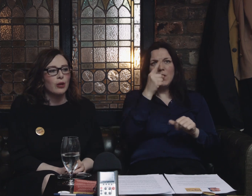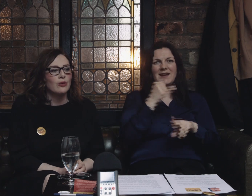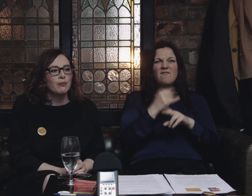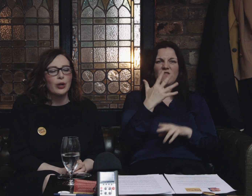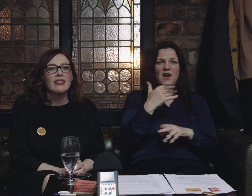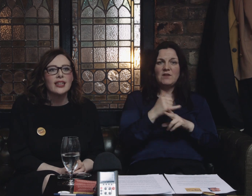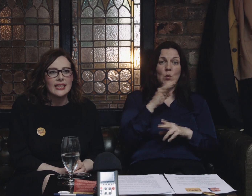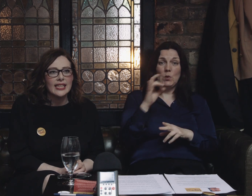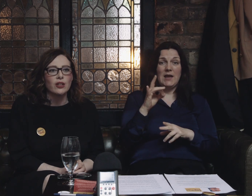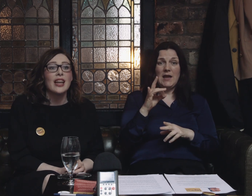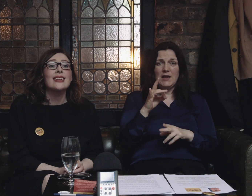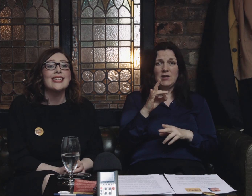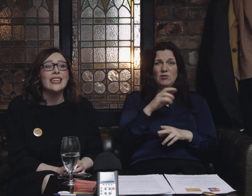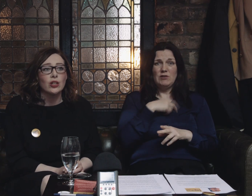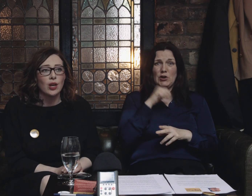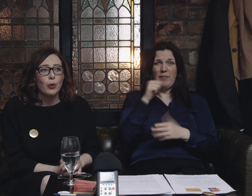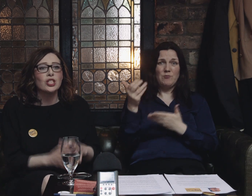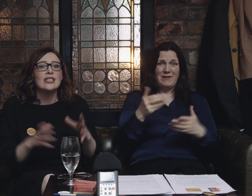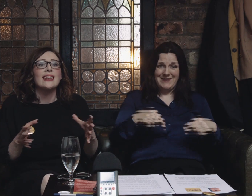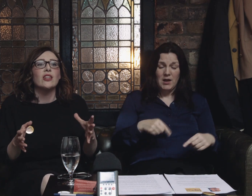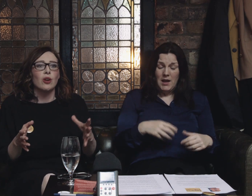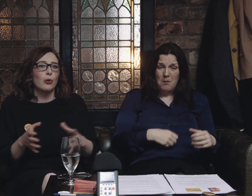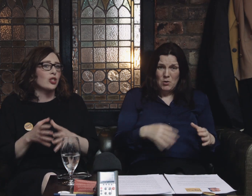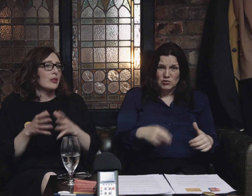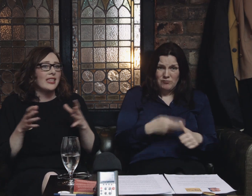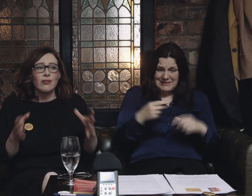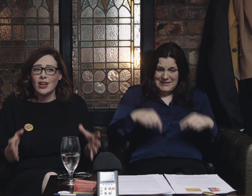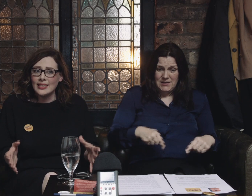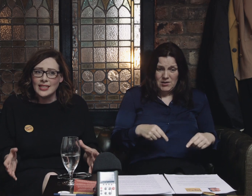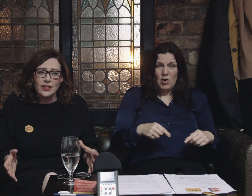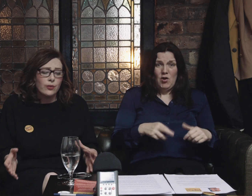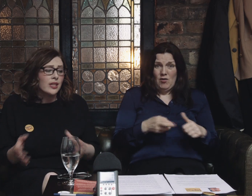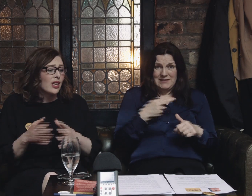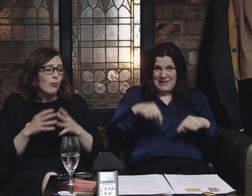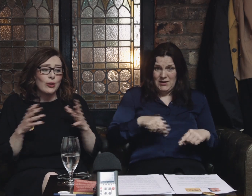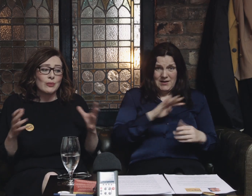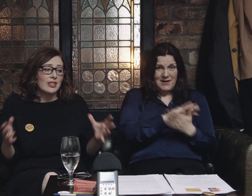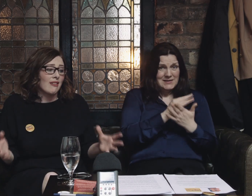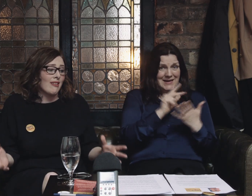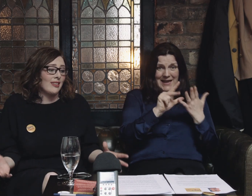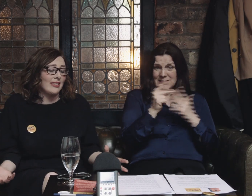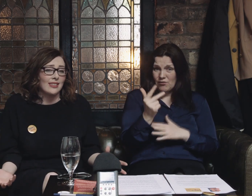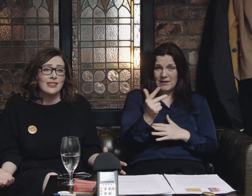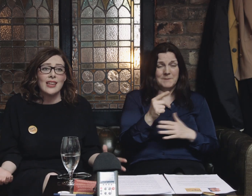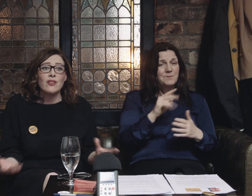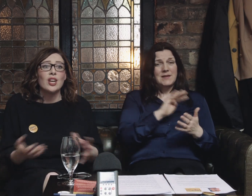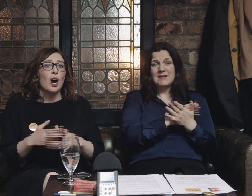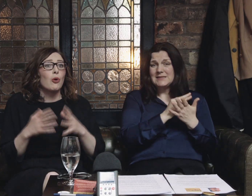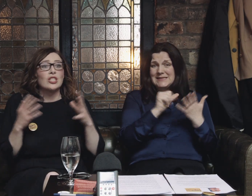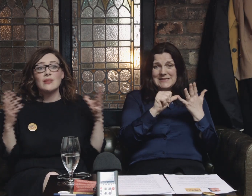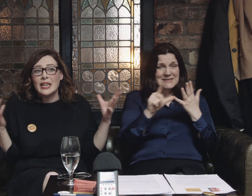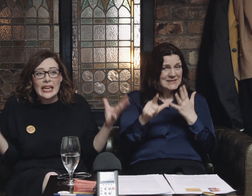UK and don't bring that to here. That is here. Abortion is here. Abortion was here in 1983. Abortion was here in